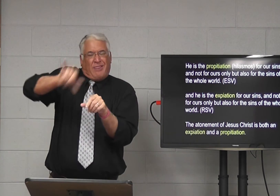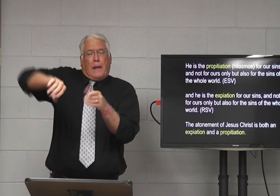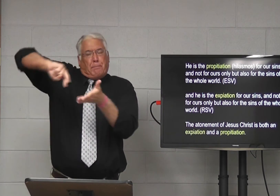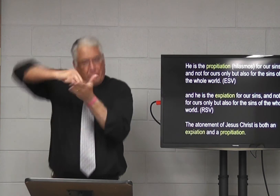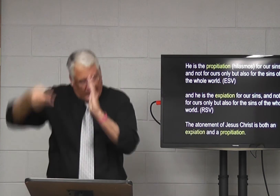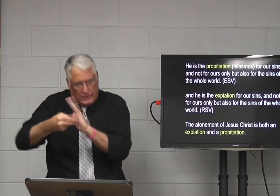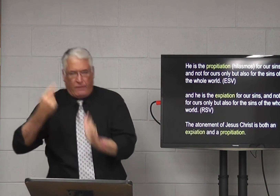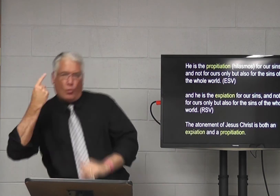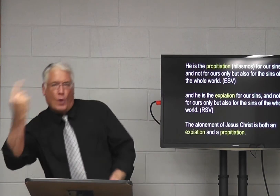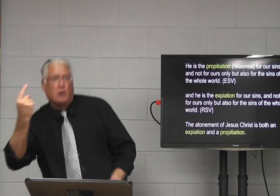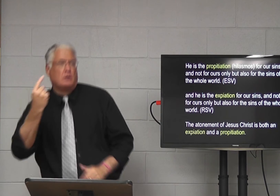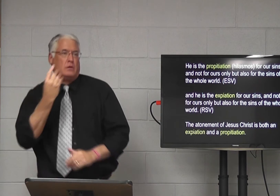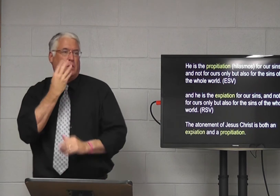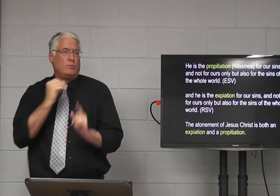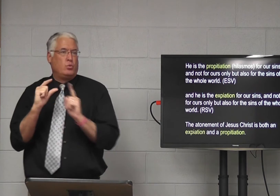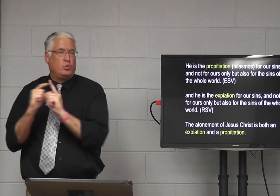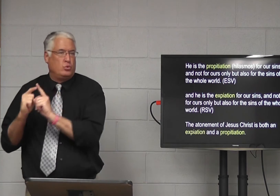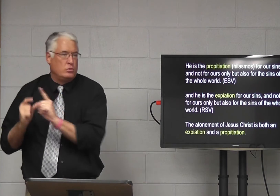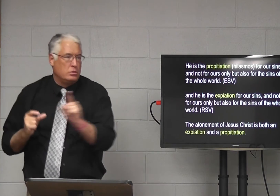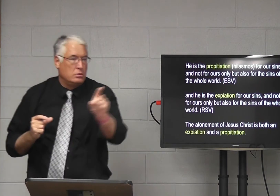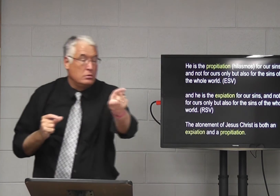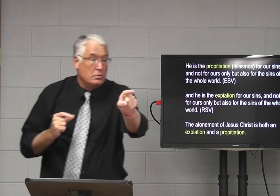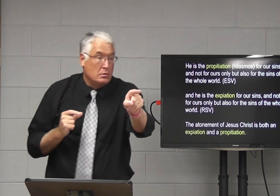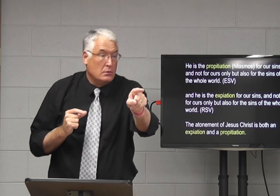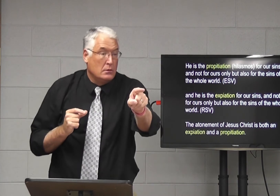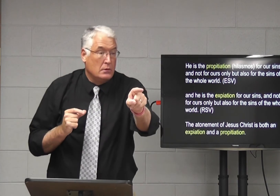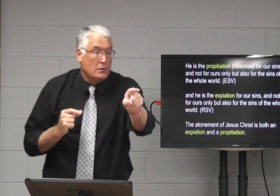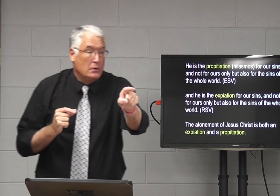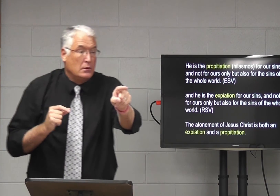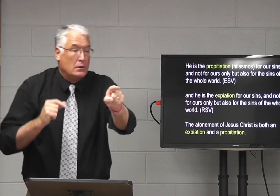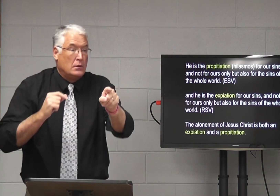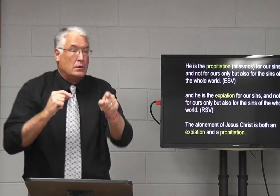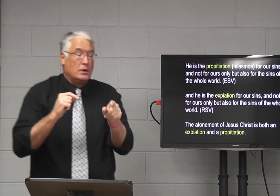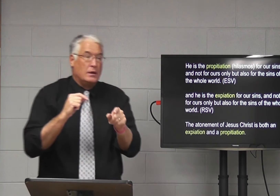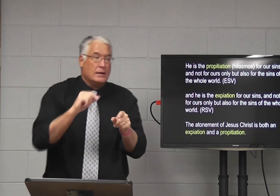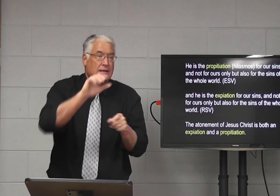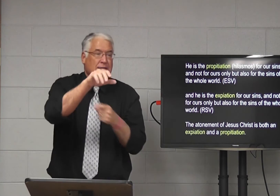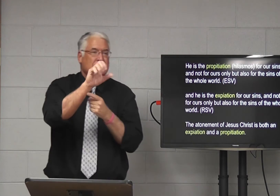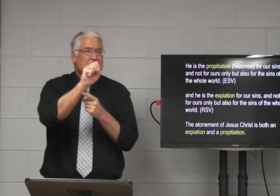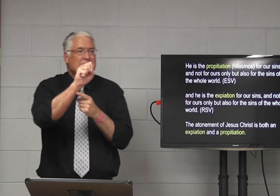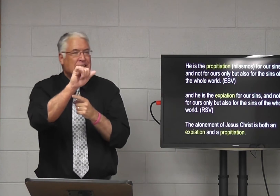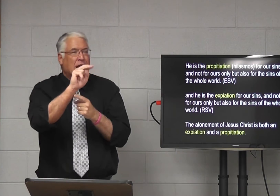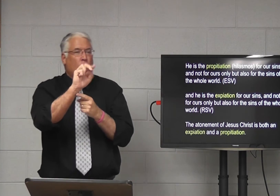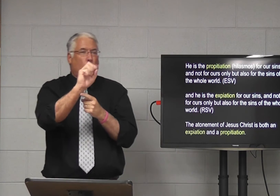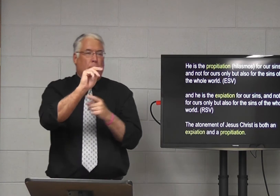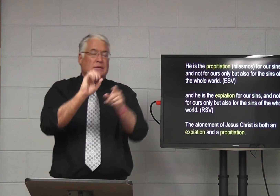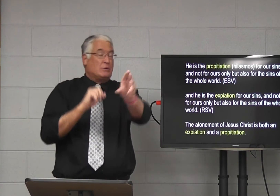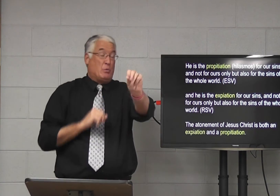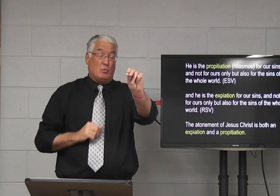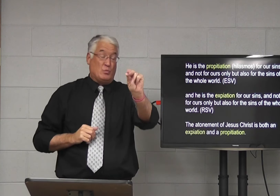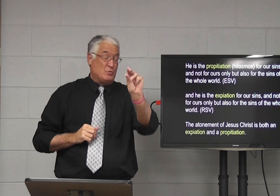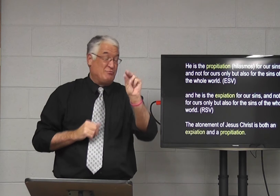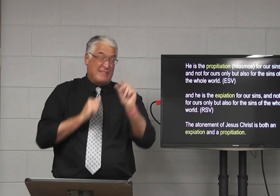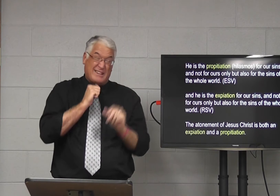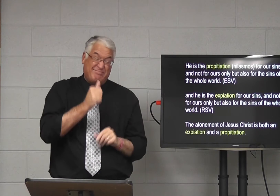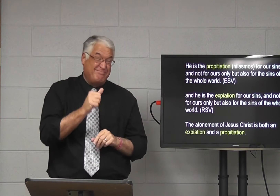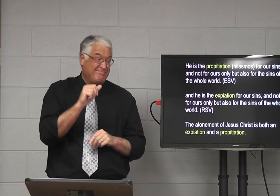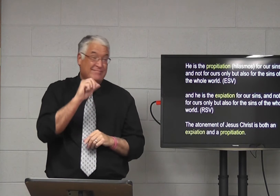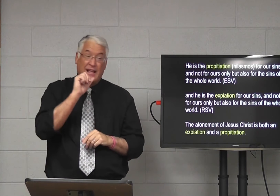that it's included in one Hebrew word. A synonym? No, that's not what I'm talking